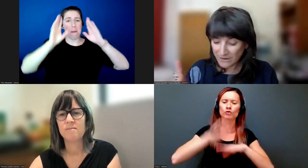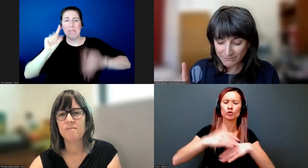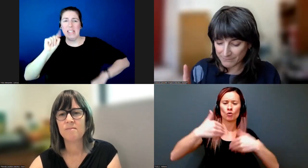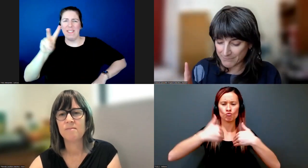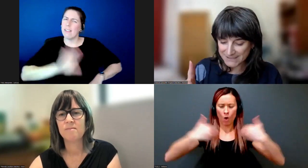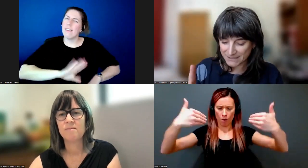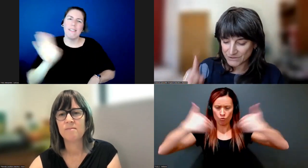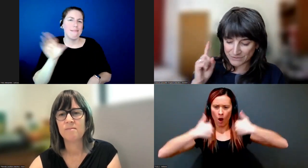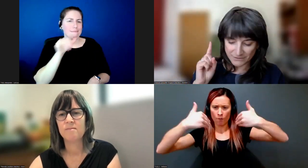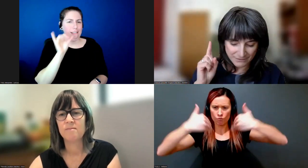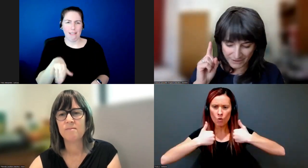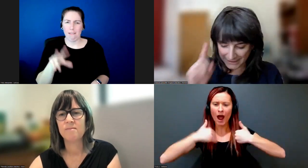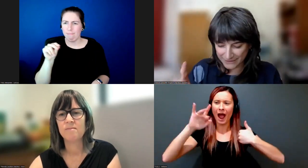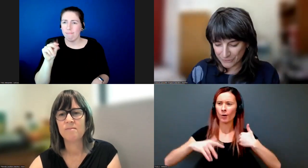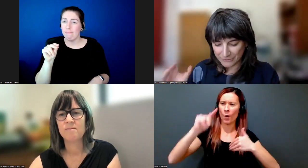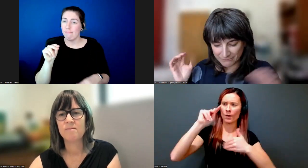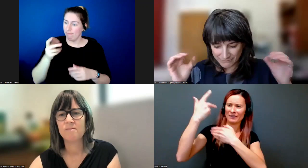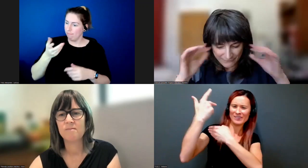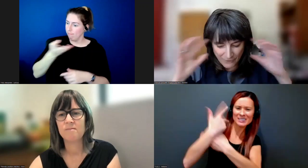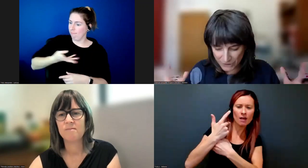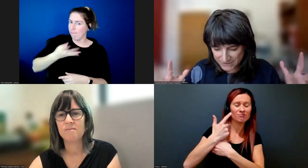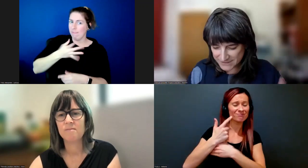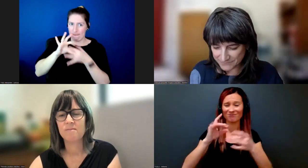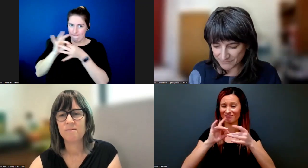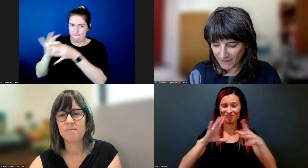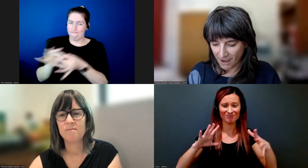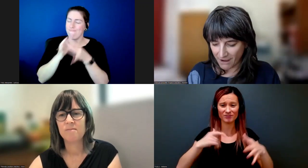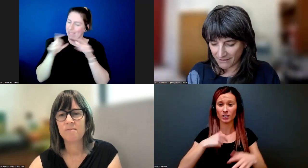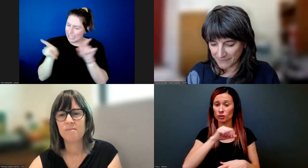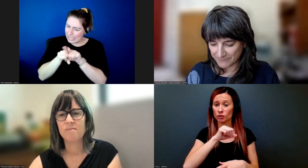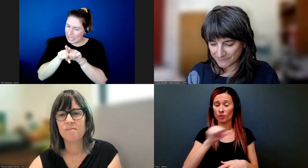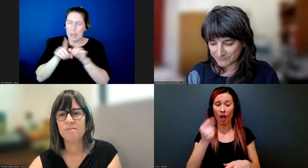had one message, a clear focus,